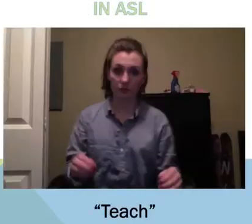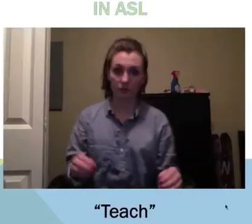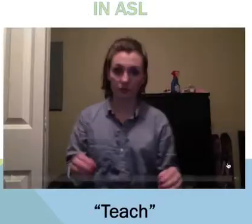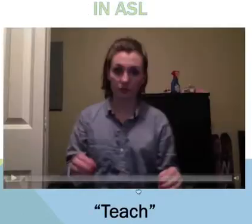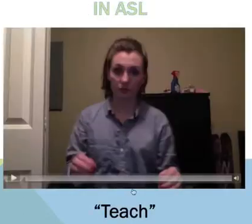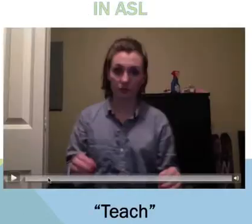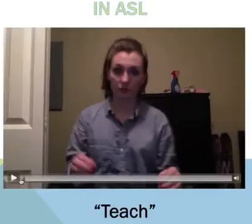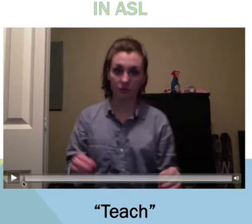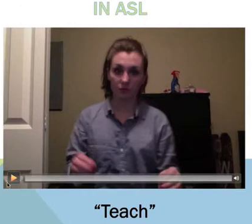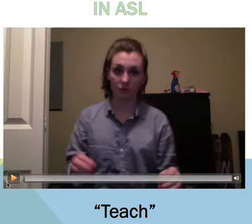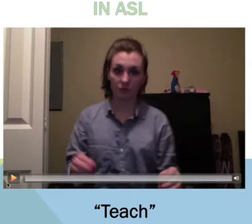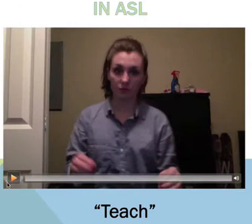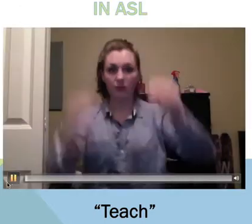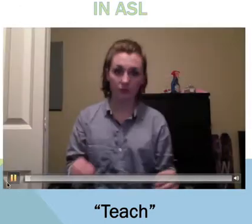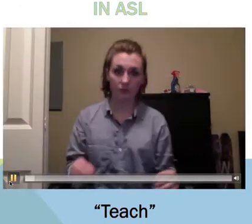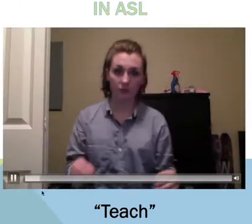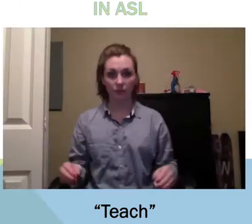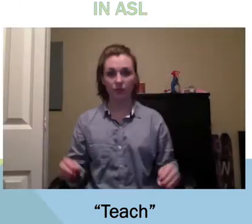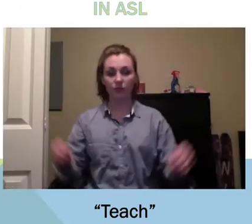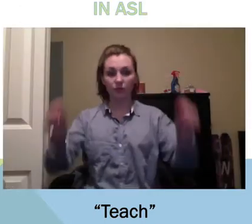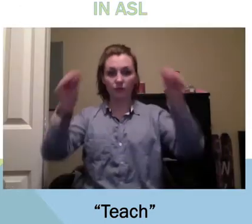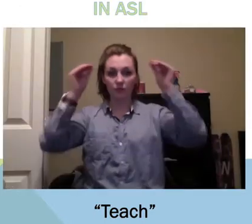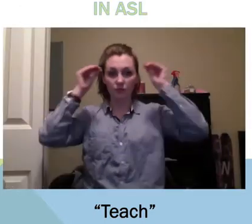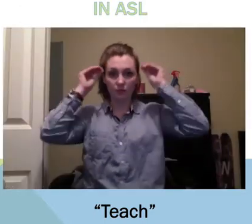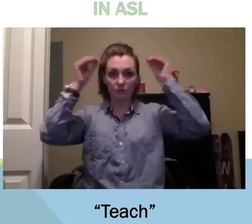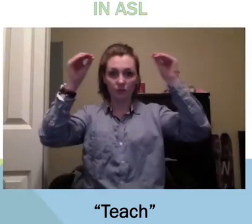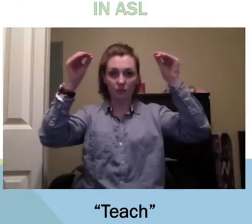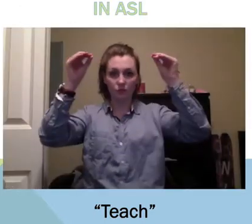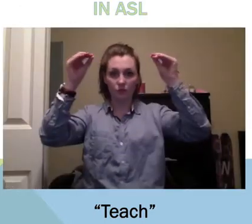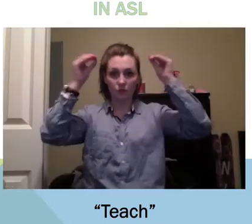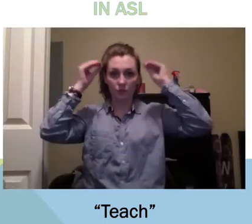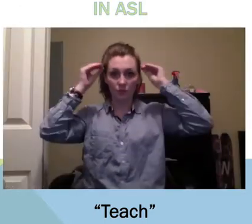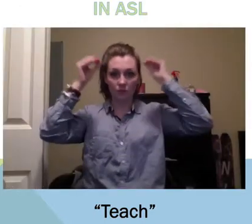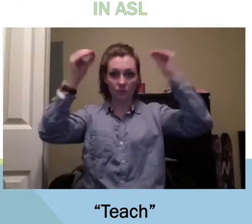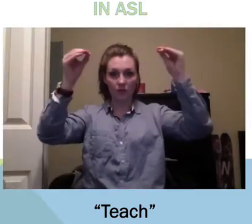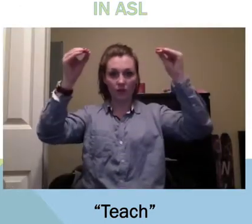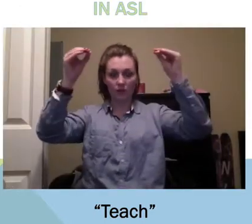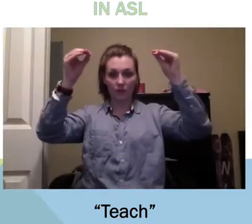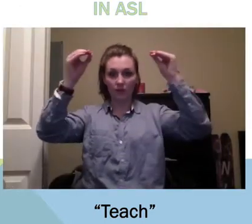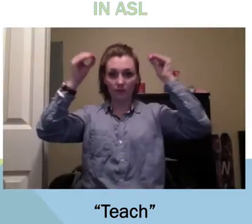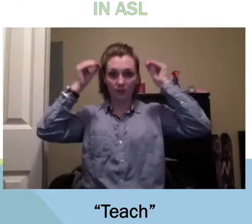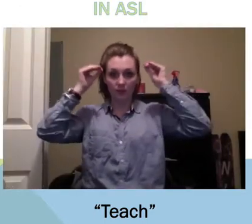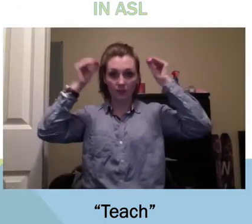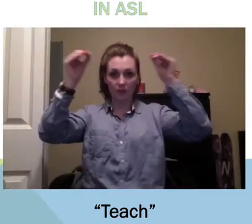a noun. ASL has morphemes too. Observe the same root morpheme teach.